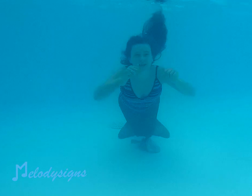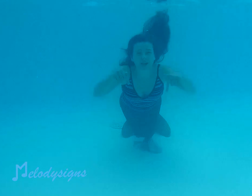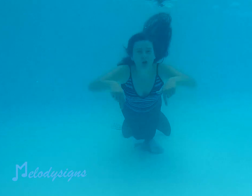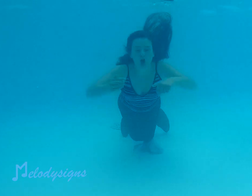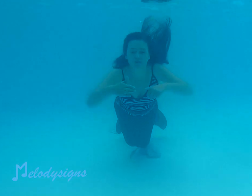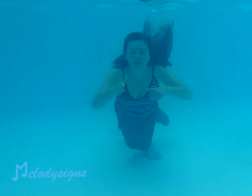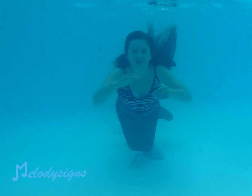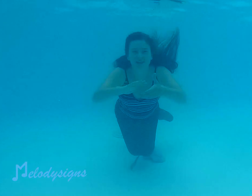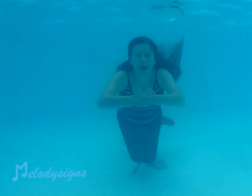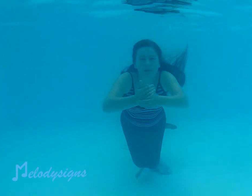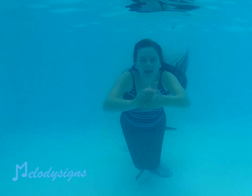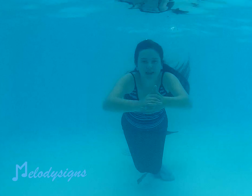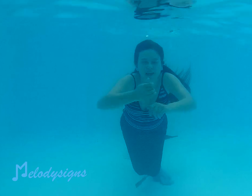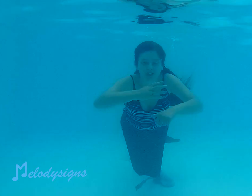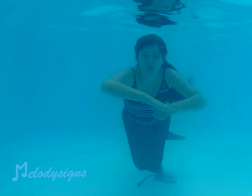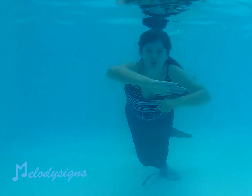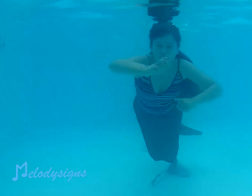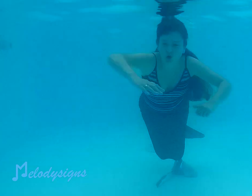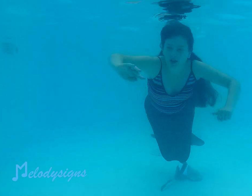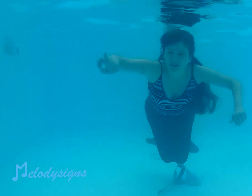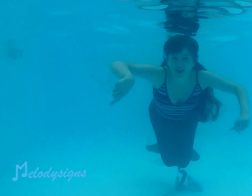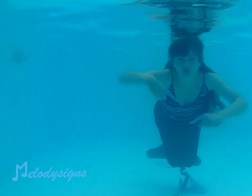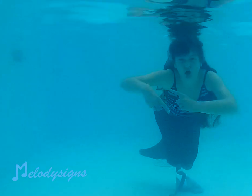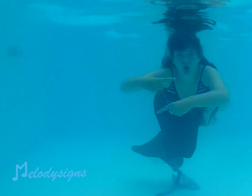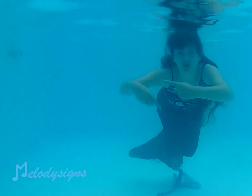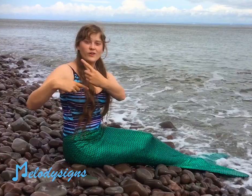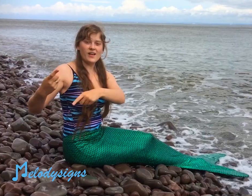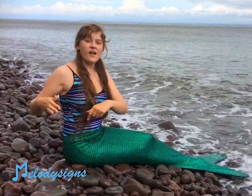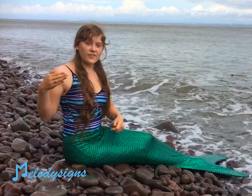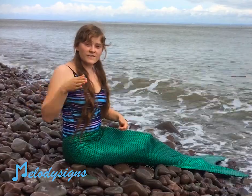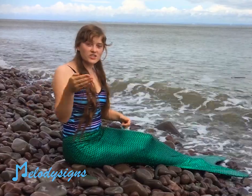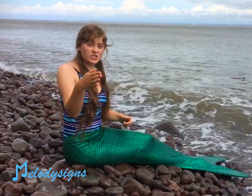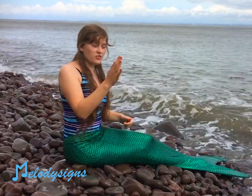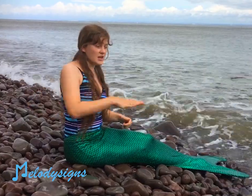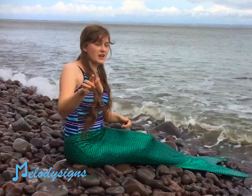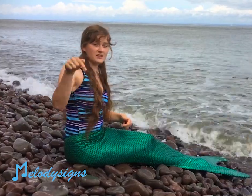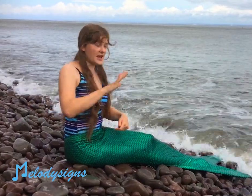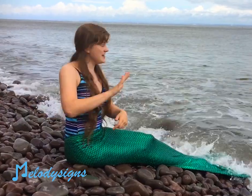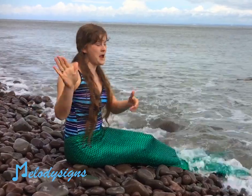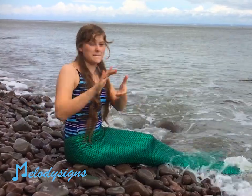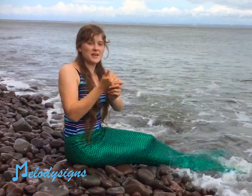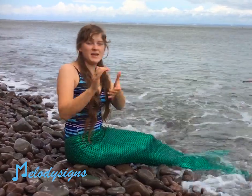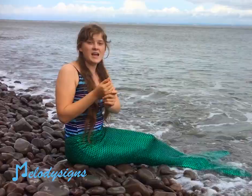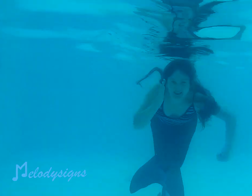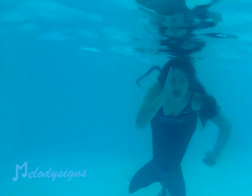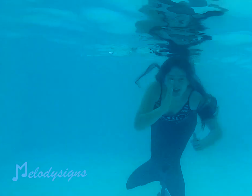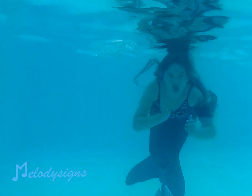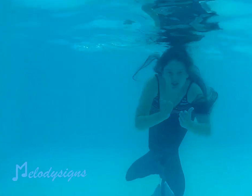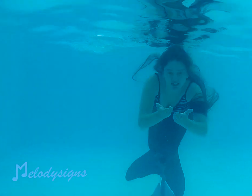sea. Down here on the fish is happy as after the waves go. The fish on the land ain't happy. It's hard 'cause they